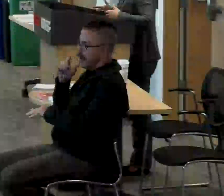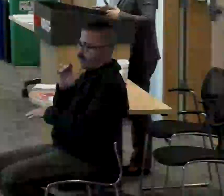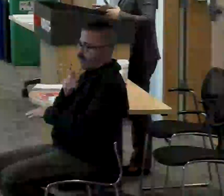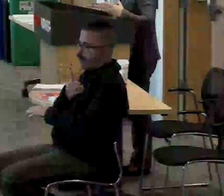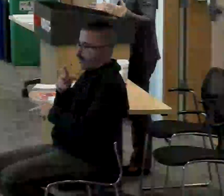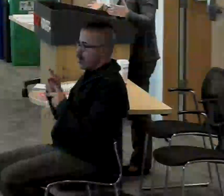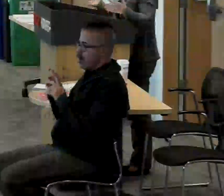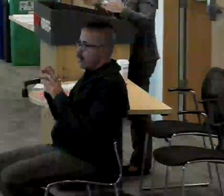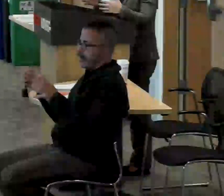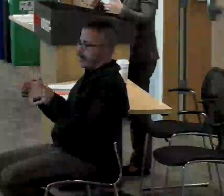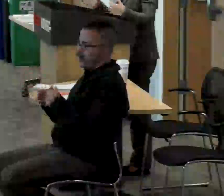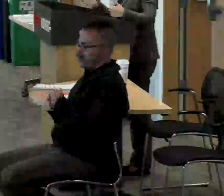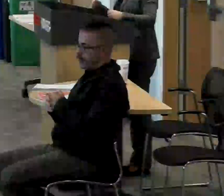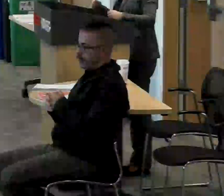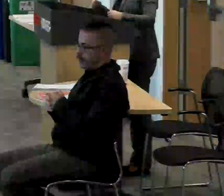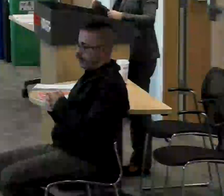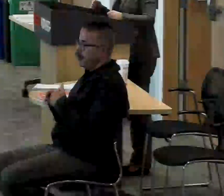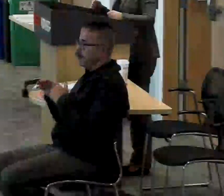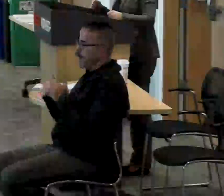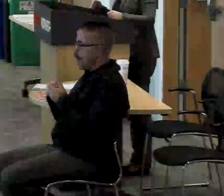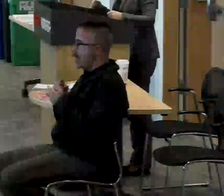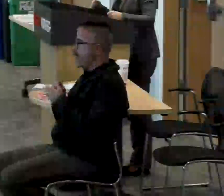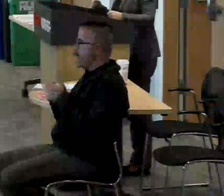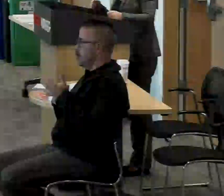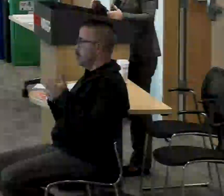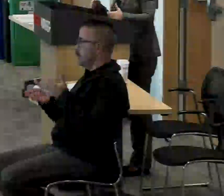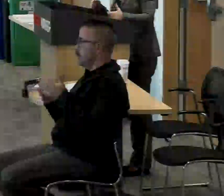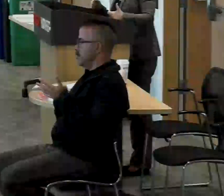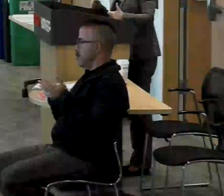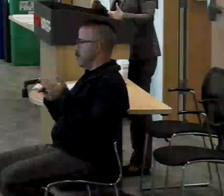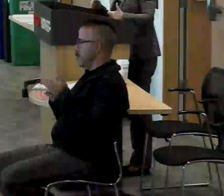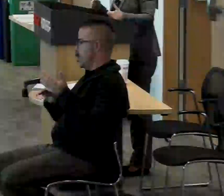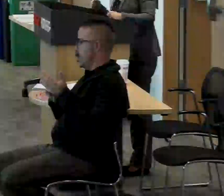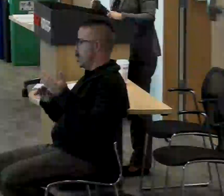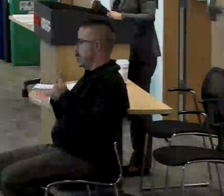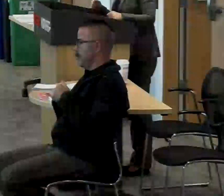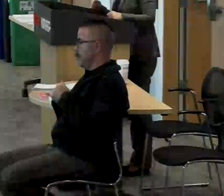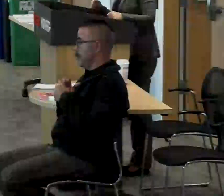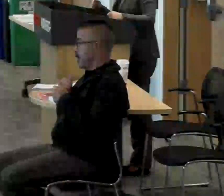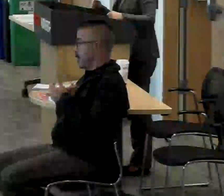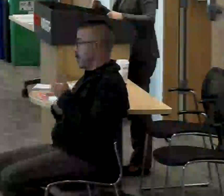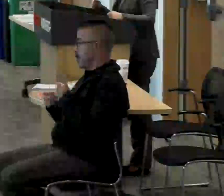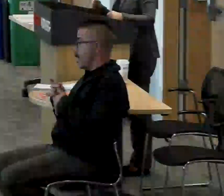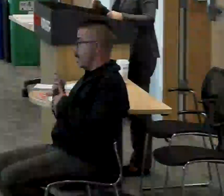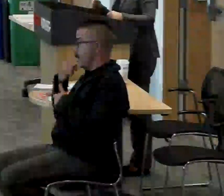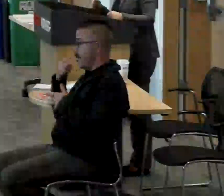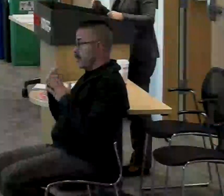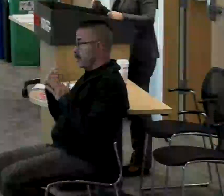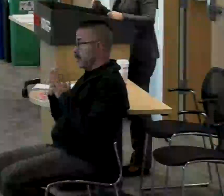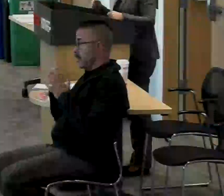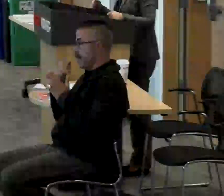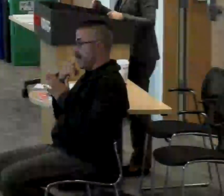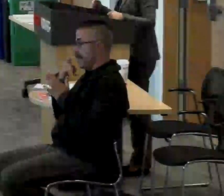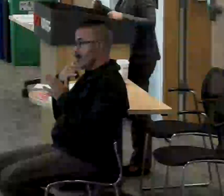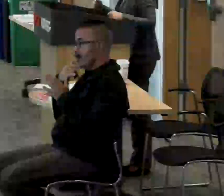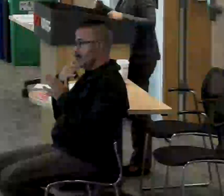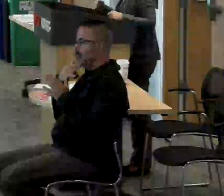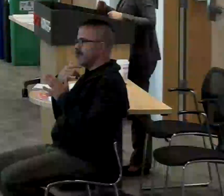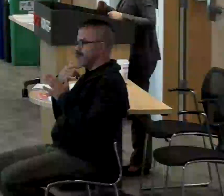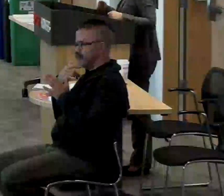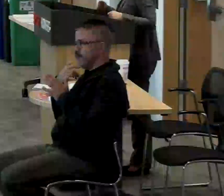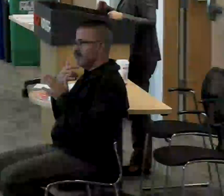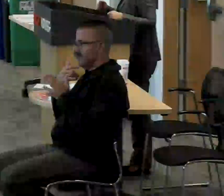And, all of those things were put in and are a priority for California. I think there's priority for a lot of other